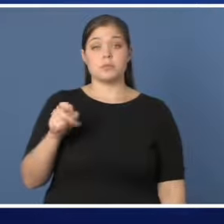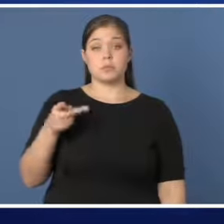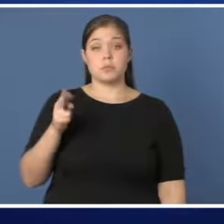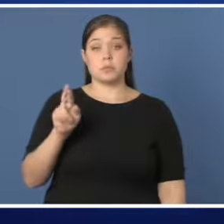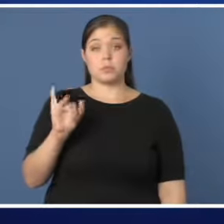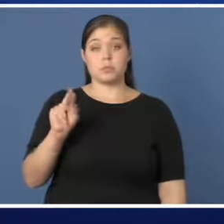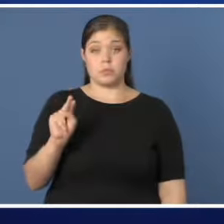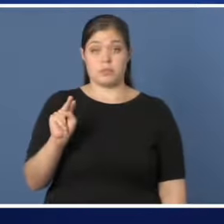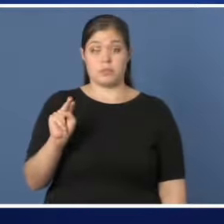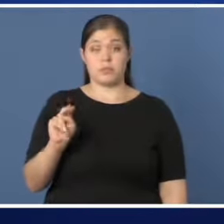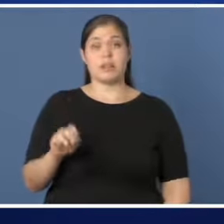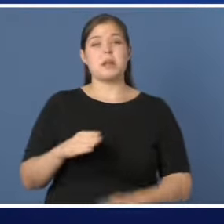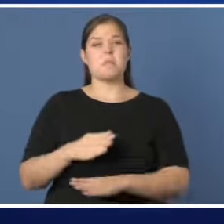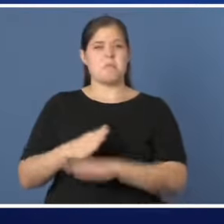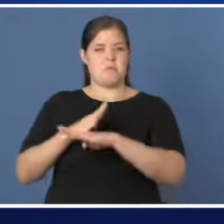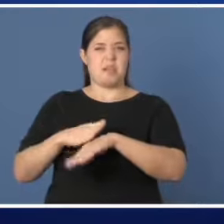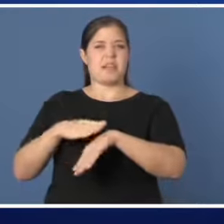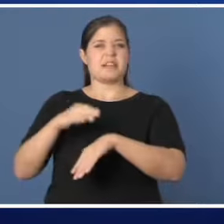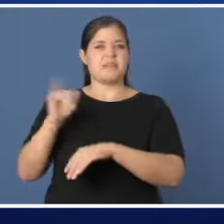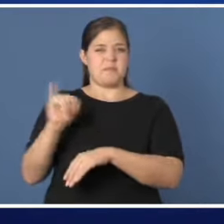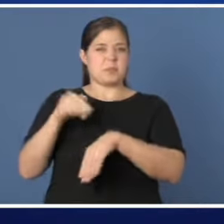Neosporin,